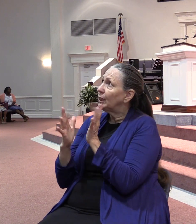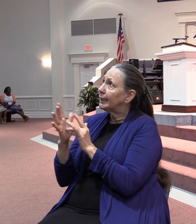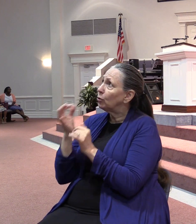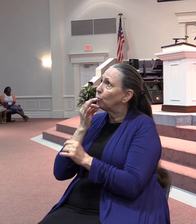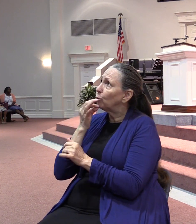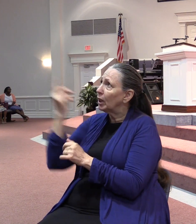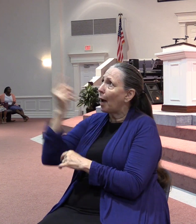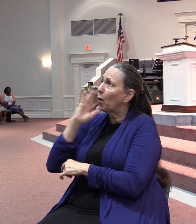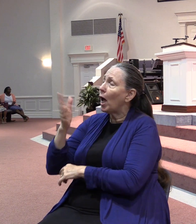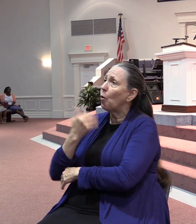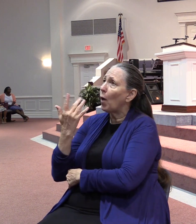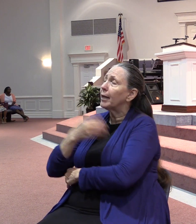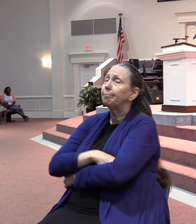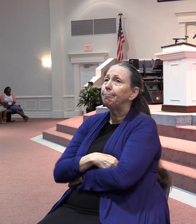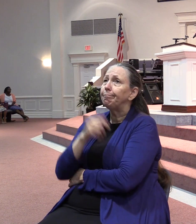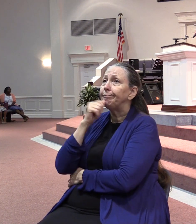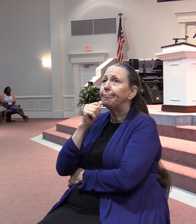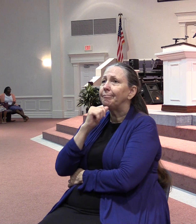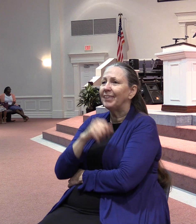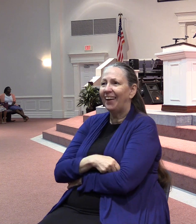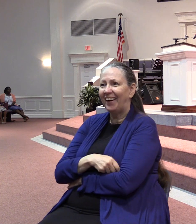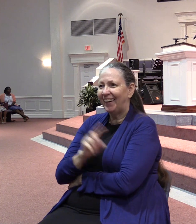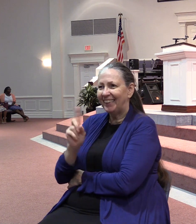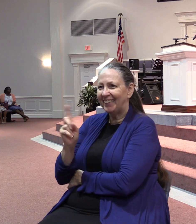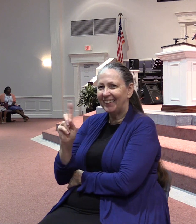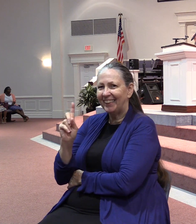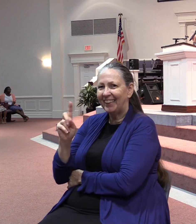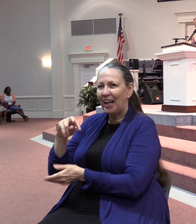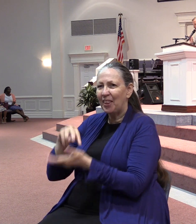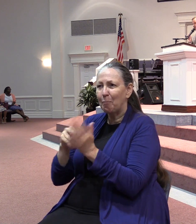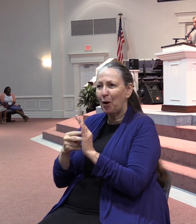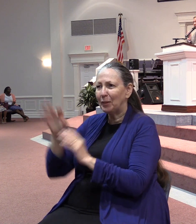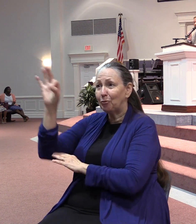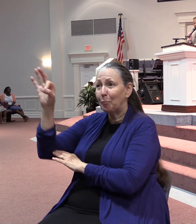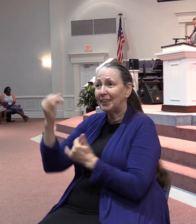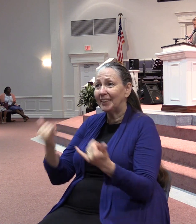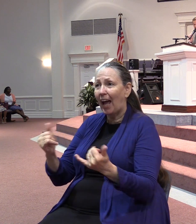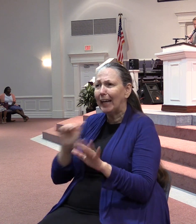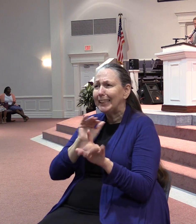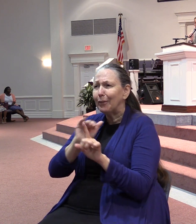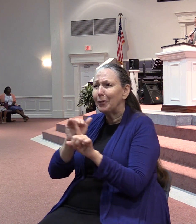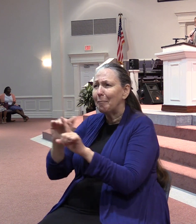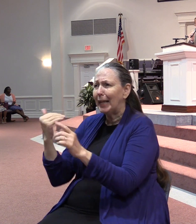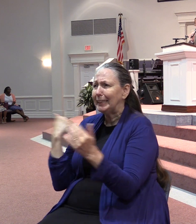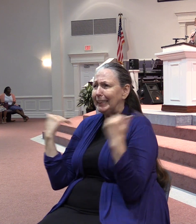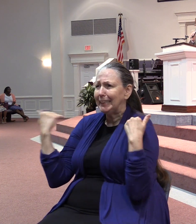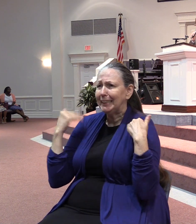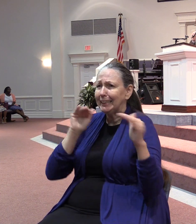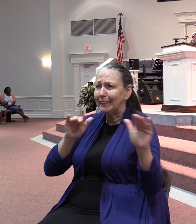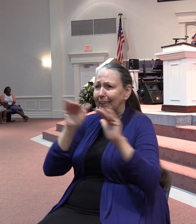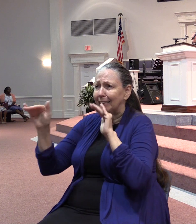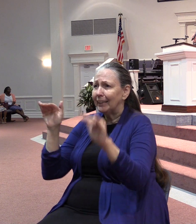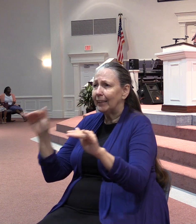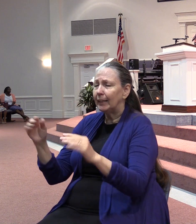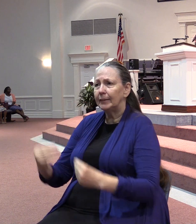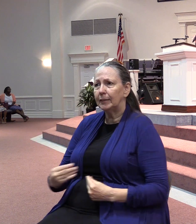Lord. Absolutely not. The purpose of today's sermon is to remind us, inspire us,